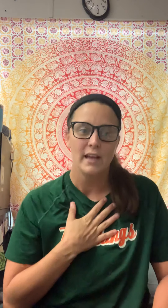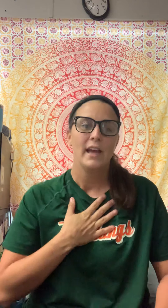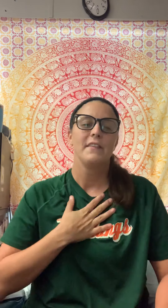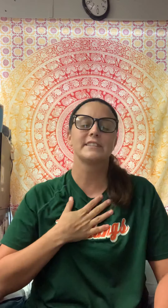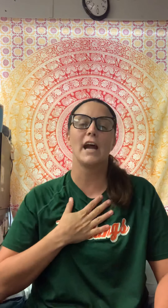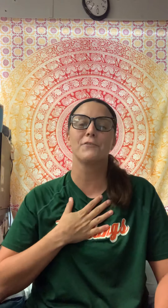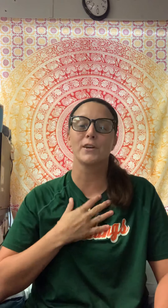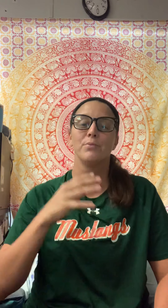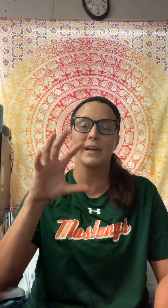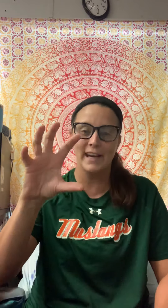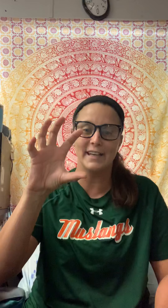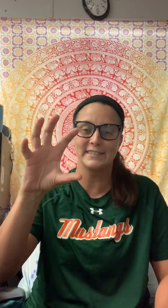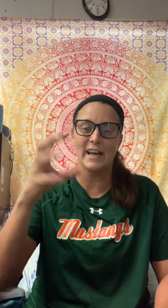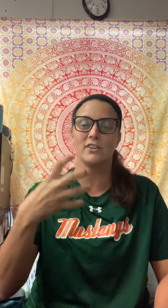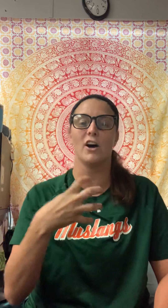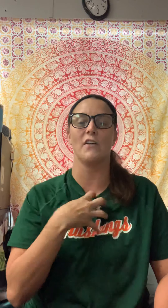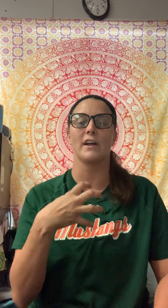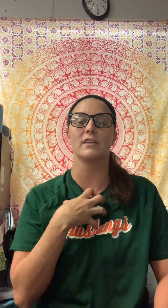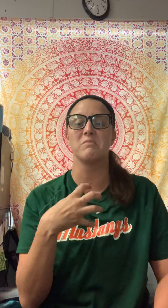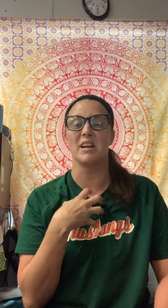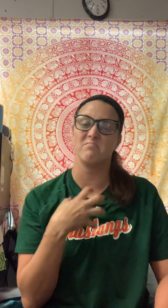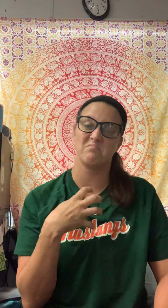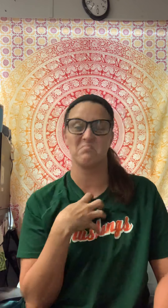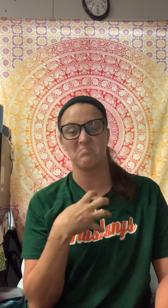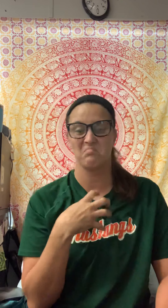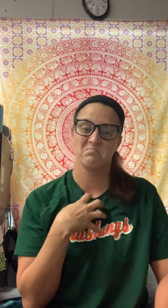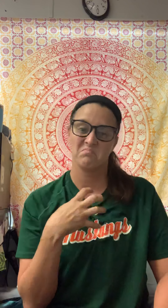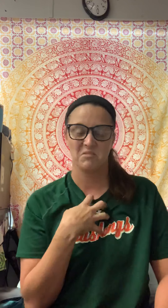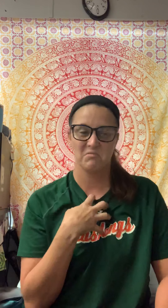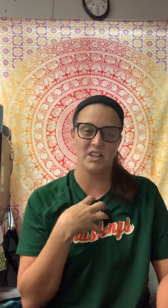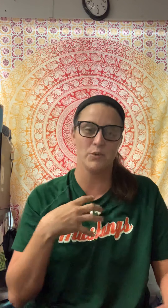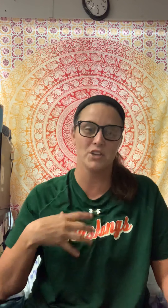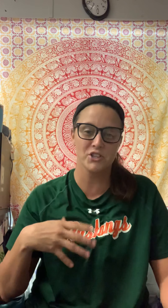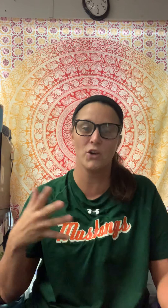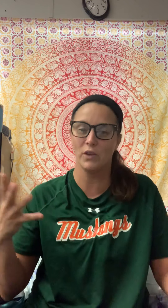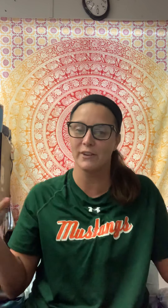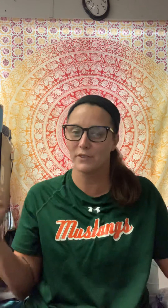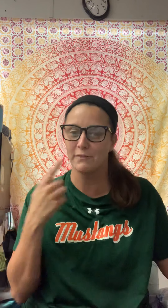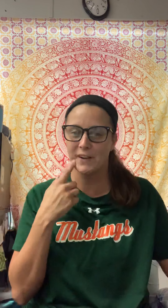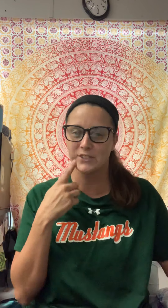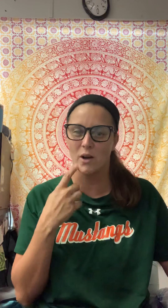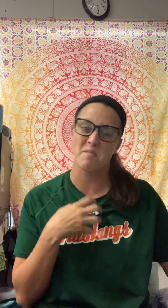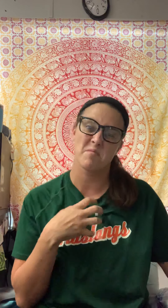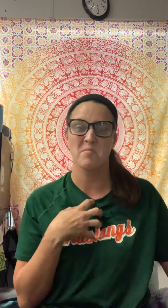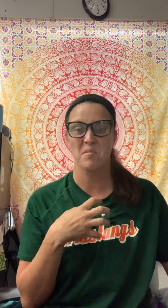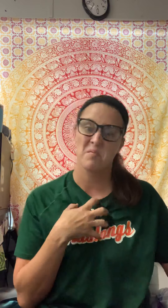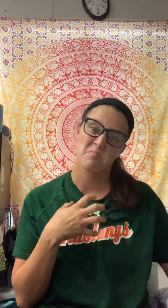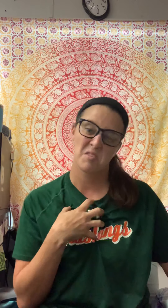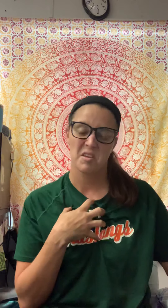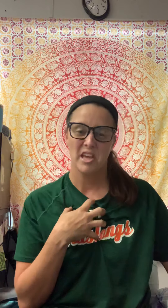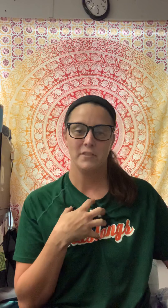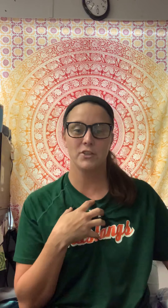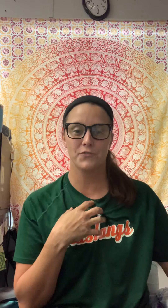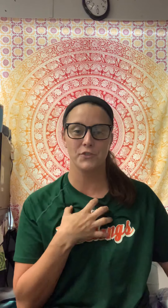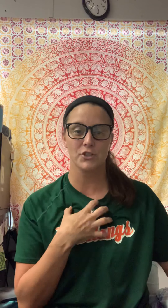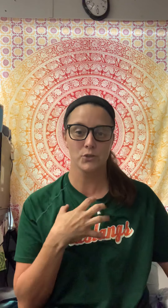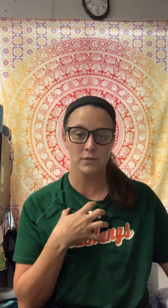The sign for complain is that claw, that complain. All right, you want to show like with the face going. If you're just doing